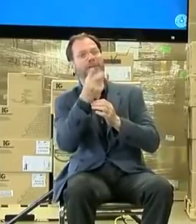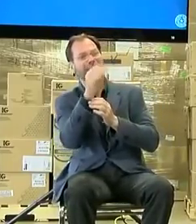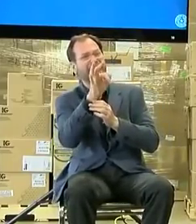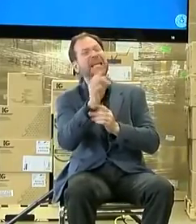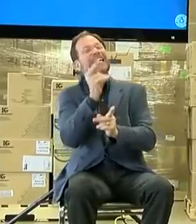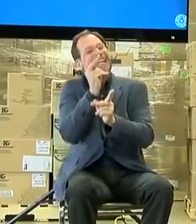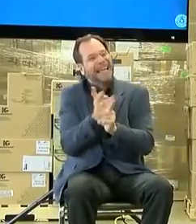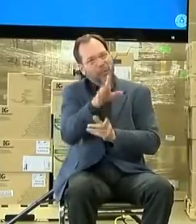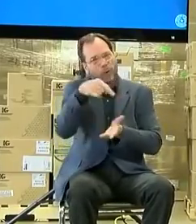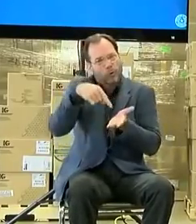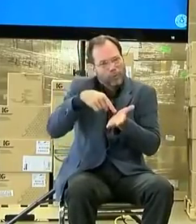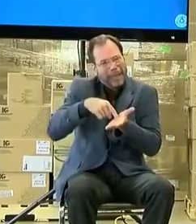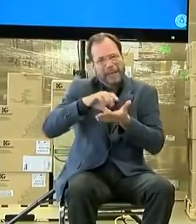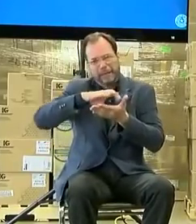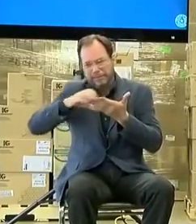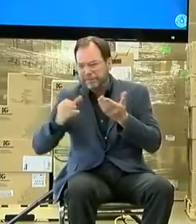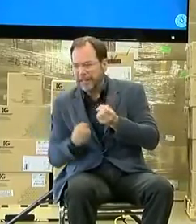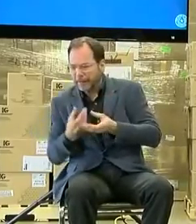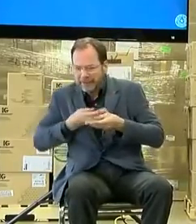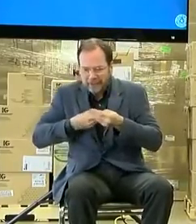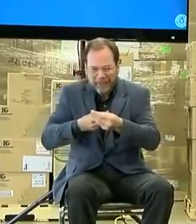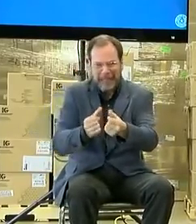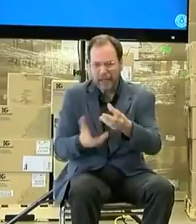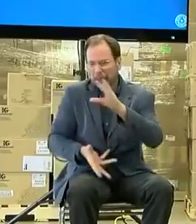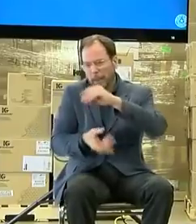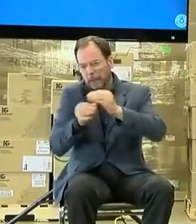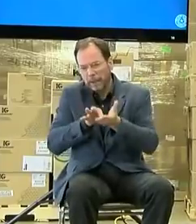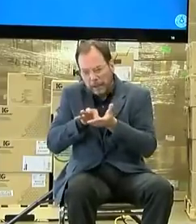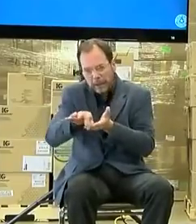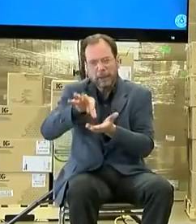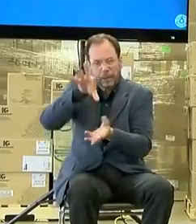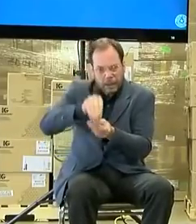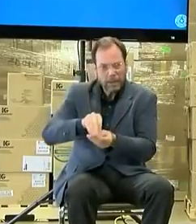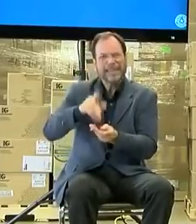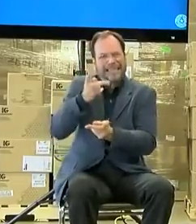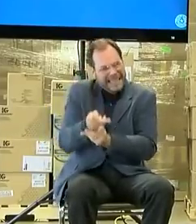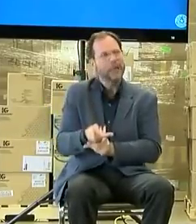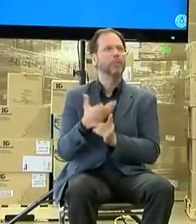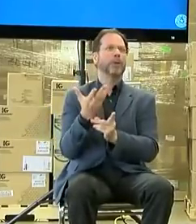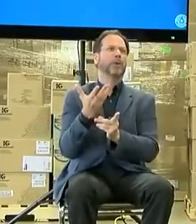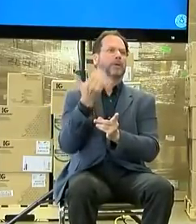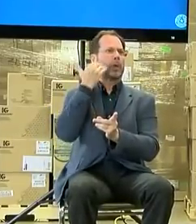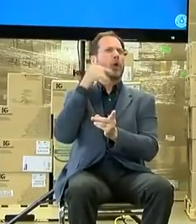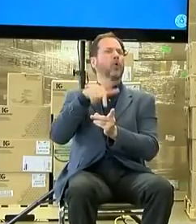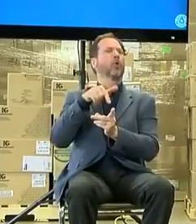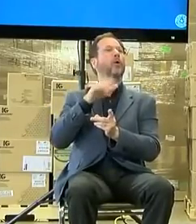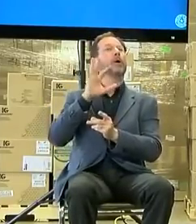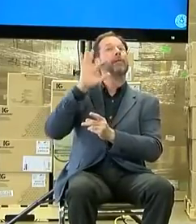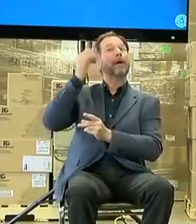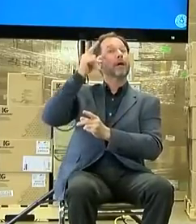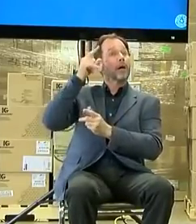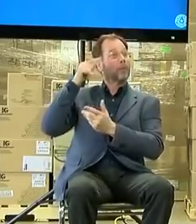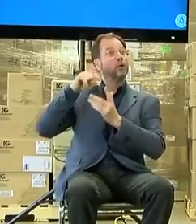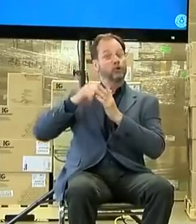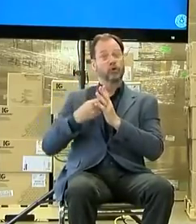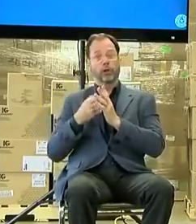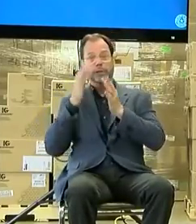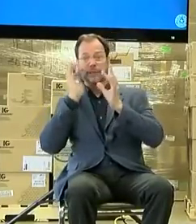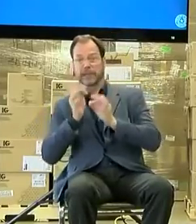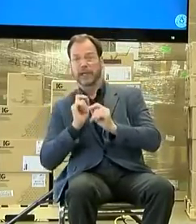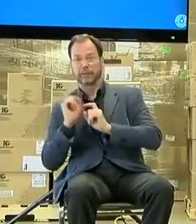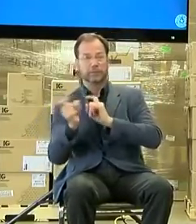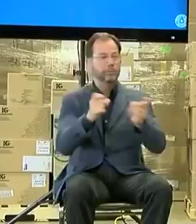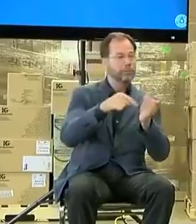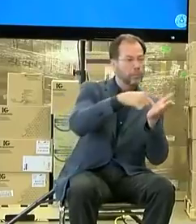their invoices and the amounts of money that they're spending, where they're spending it, and what they're spending it on. As the federal government rolls out how